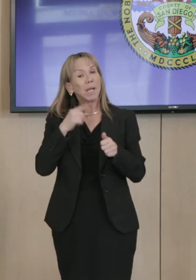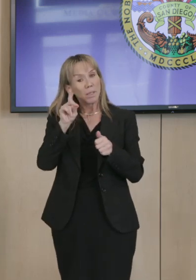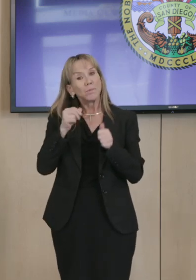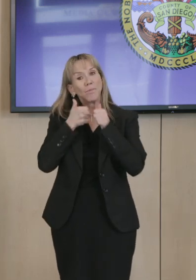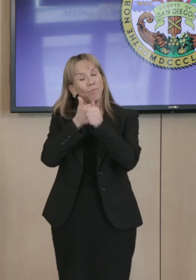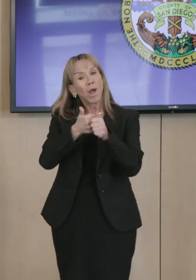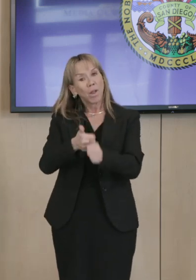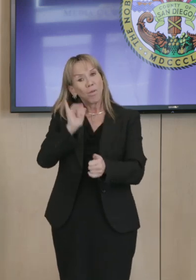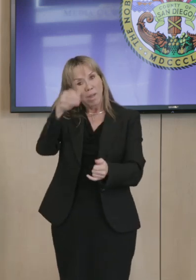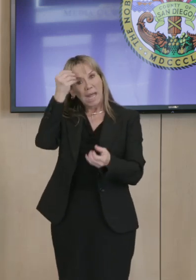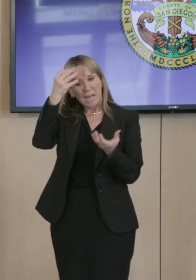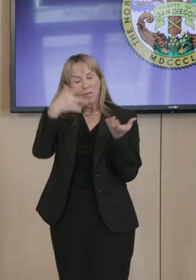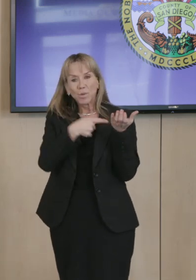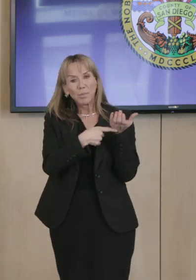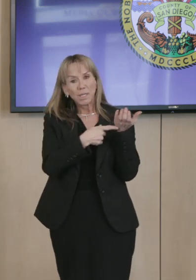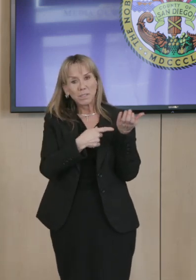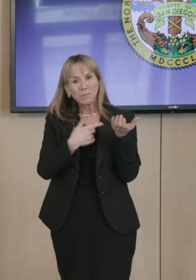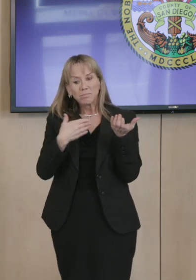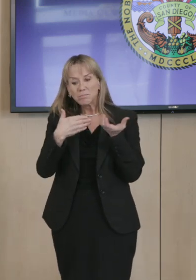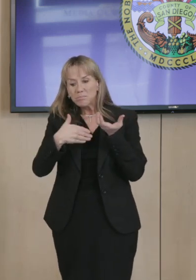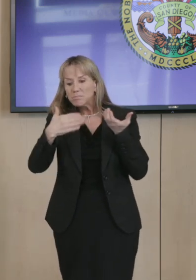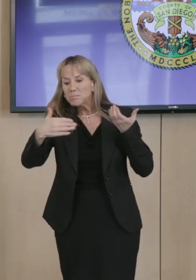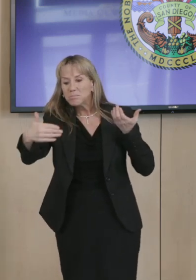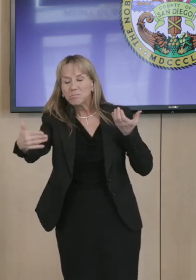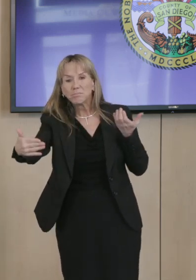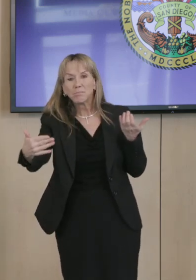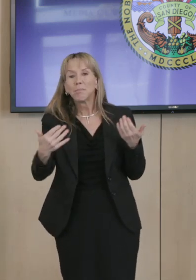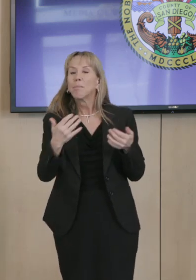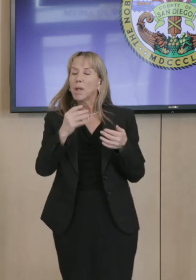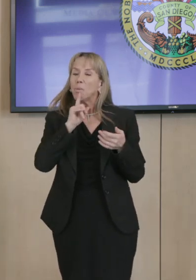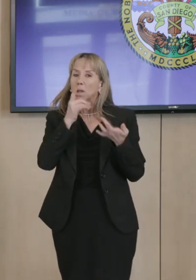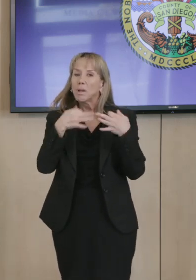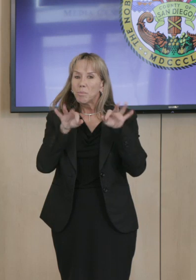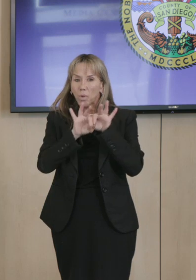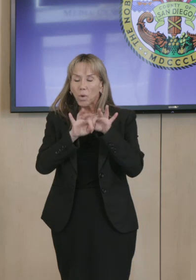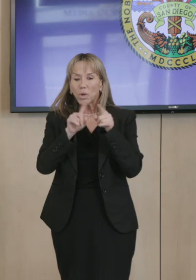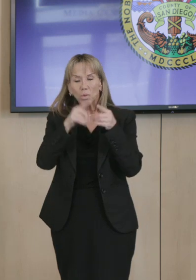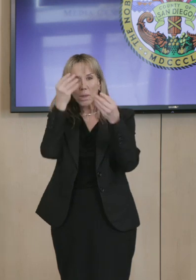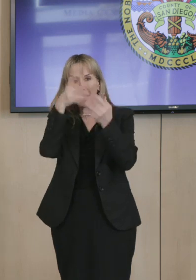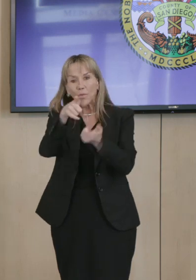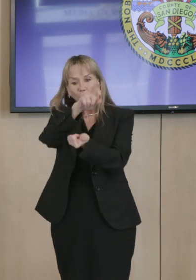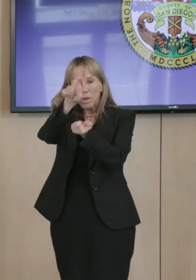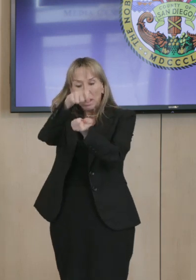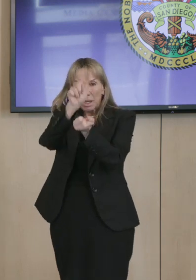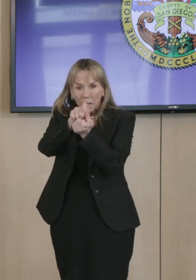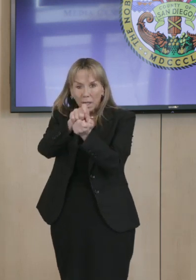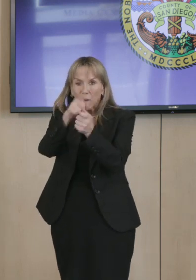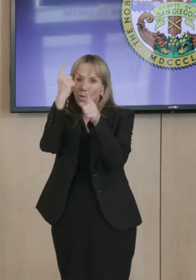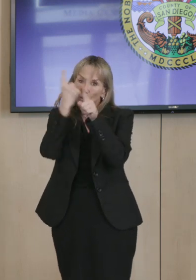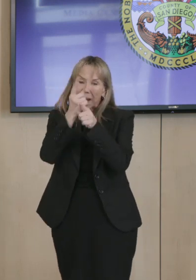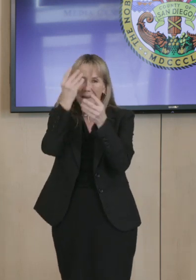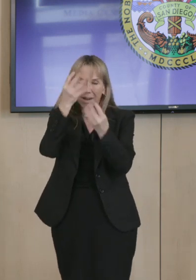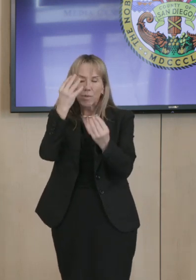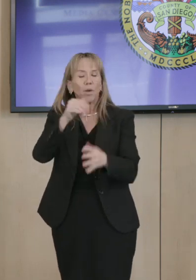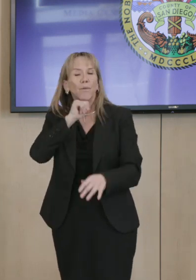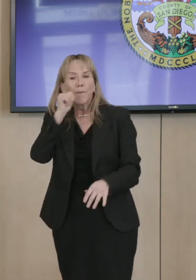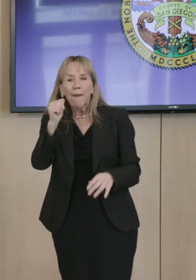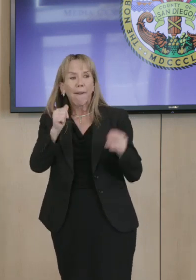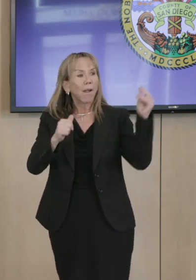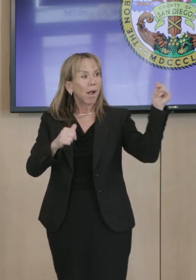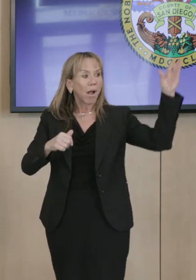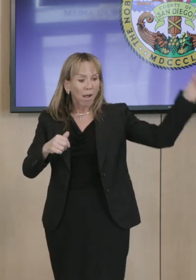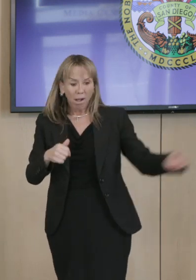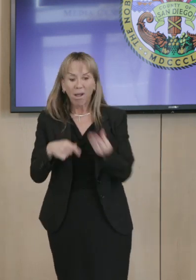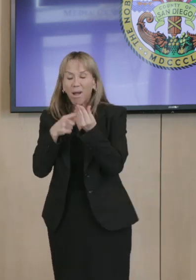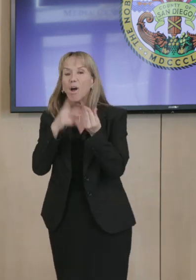time. And it's important for us to be able to tell you something that is accurate rather than something that is immediately available.